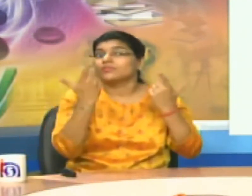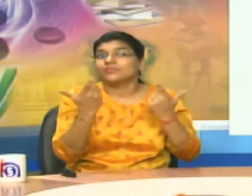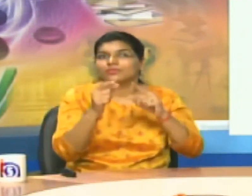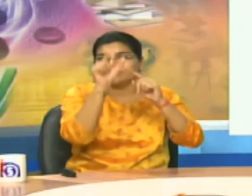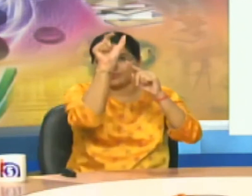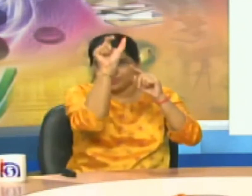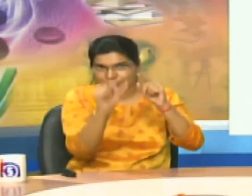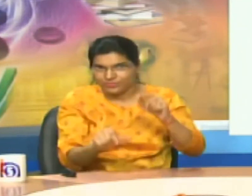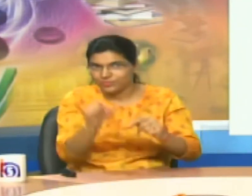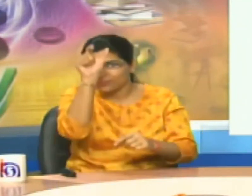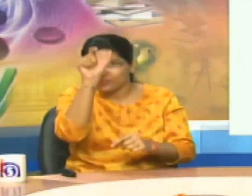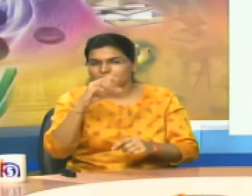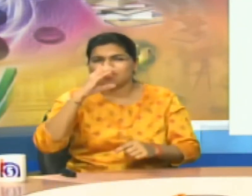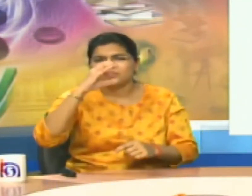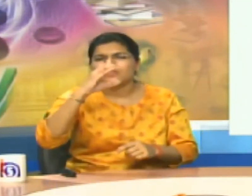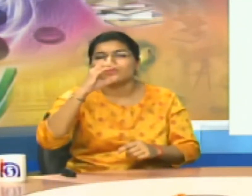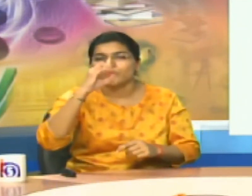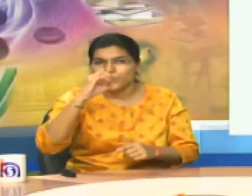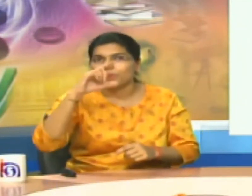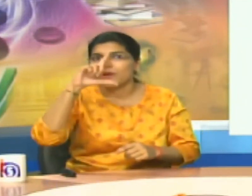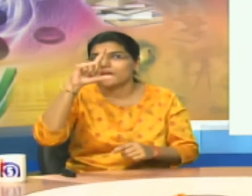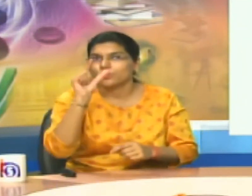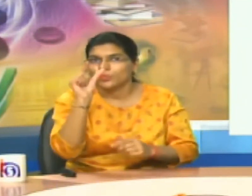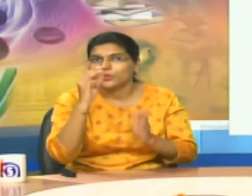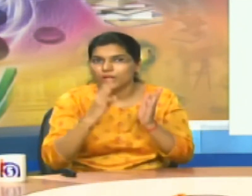learned about the columns